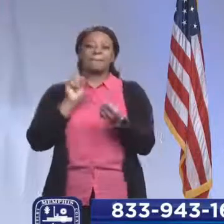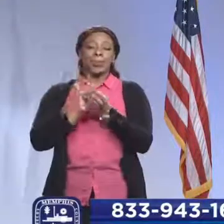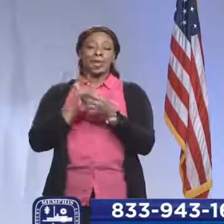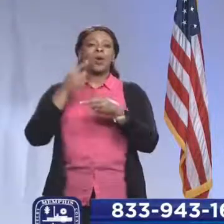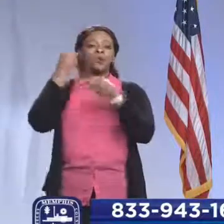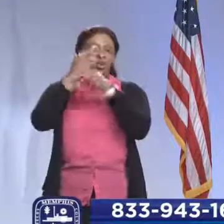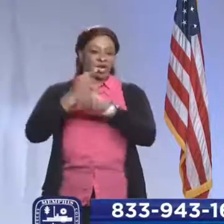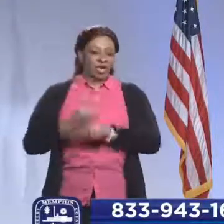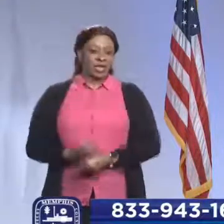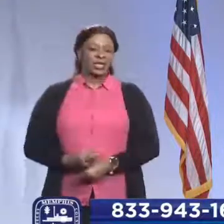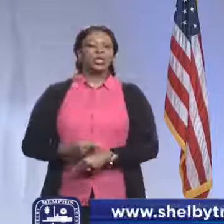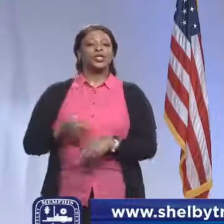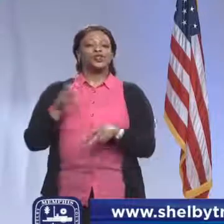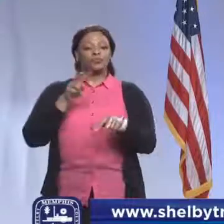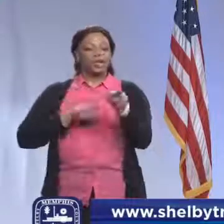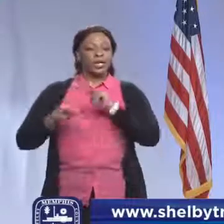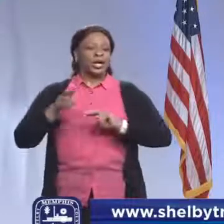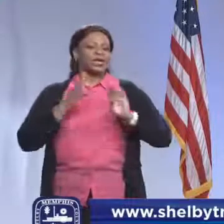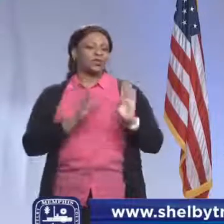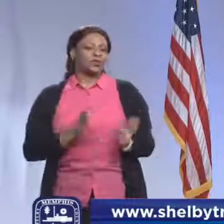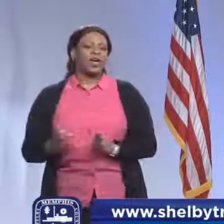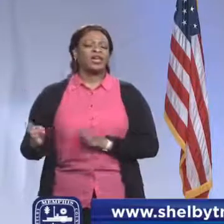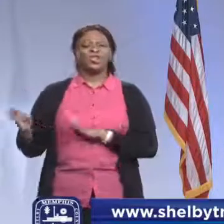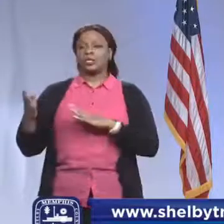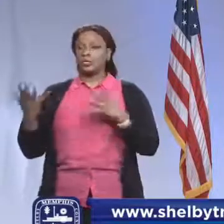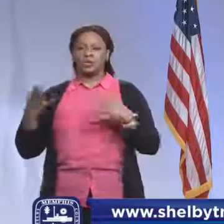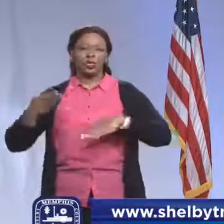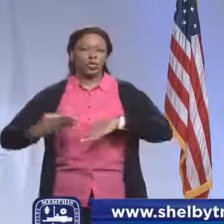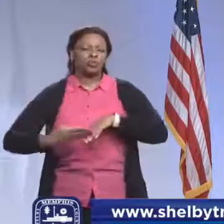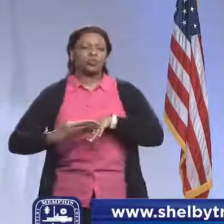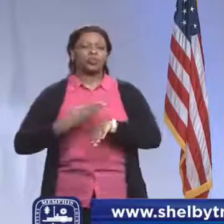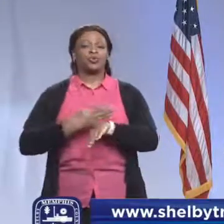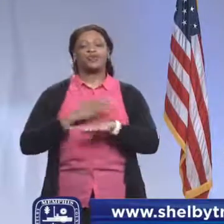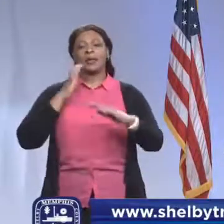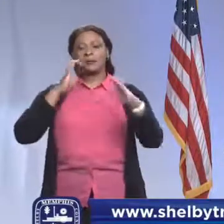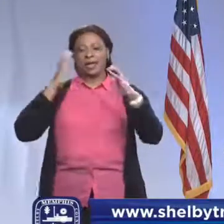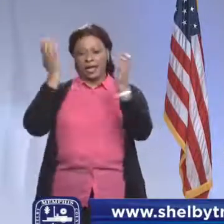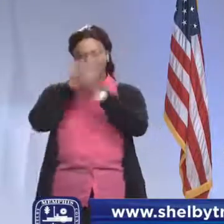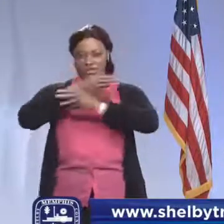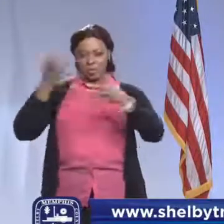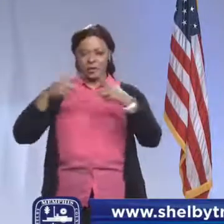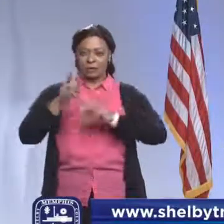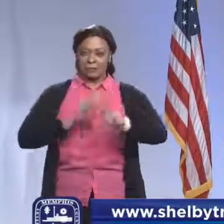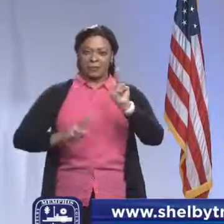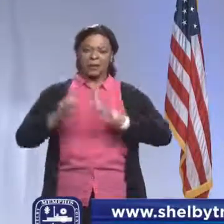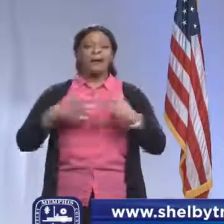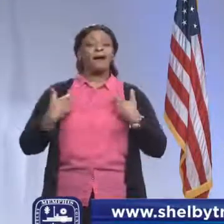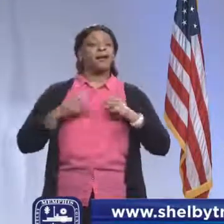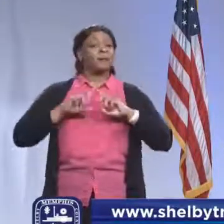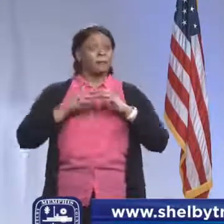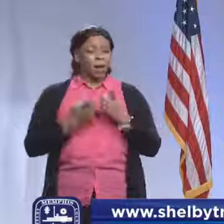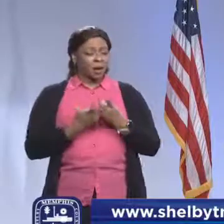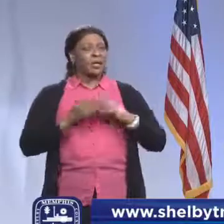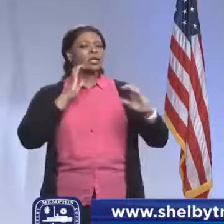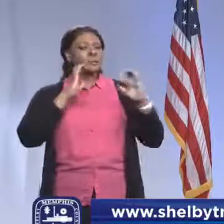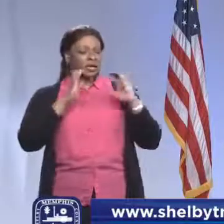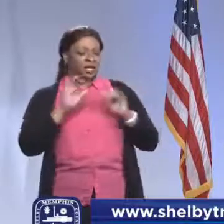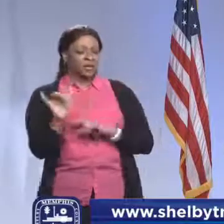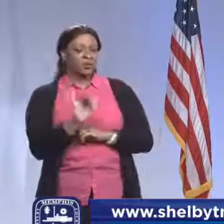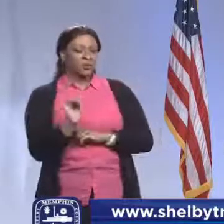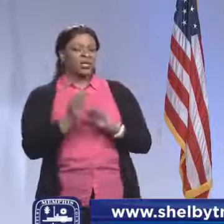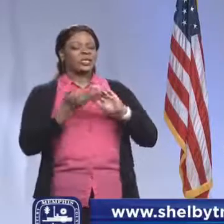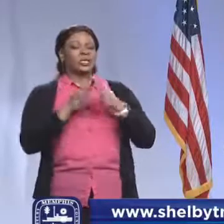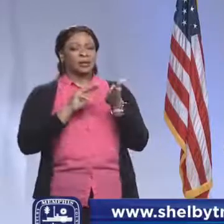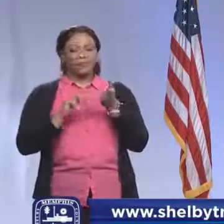regular basis to look at strategies for improving communication. And then the health department does communication. The city